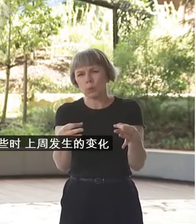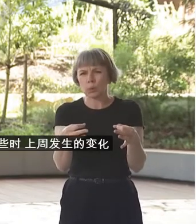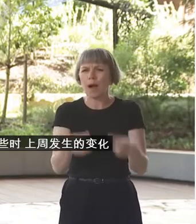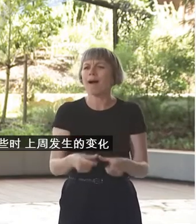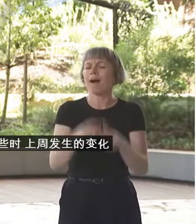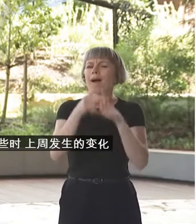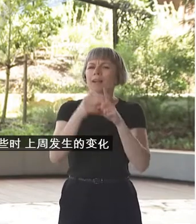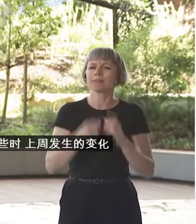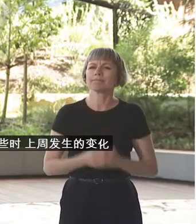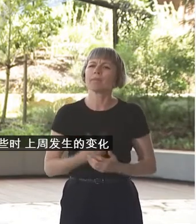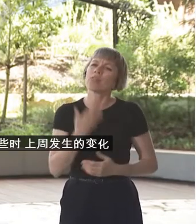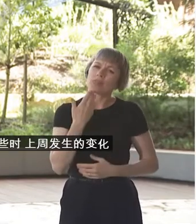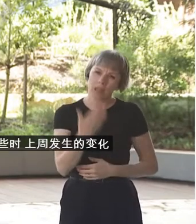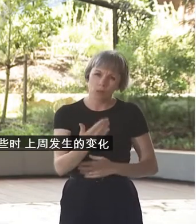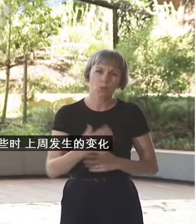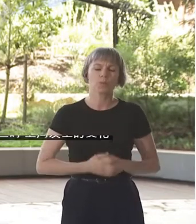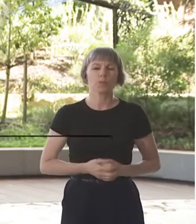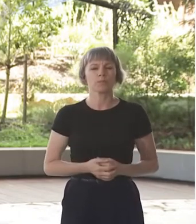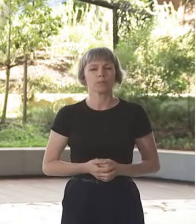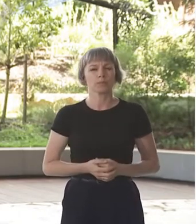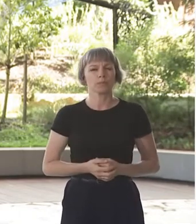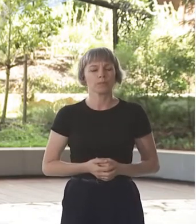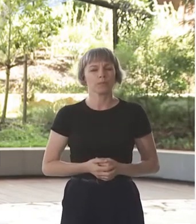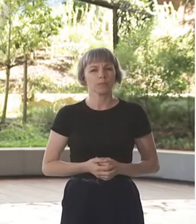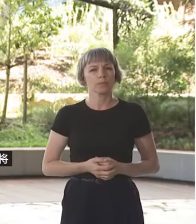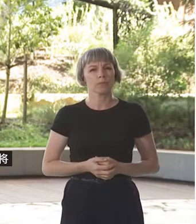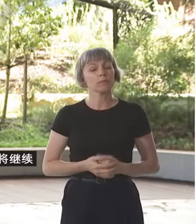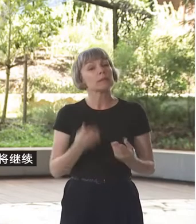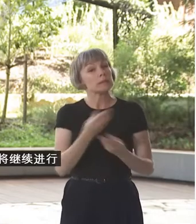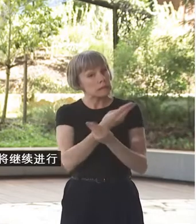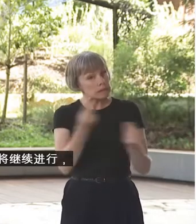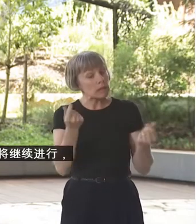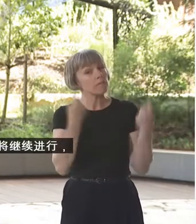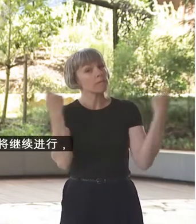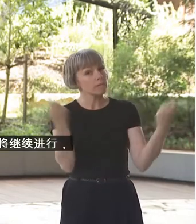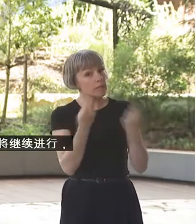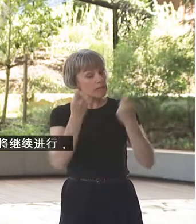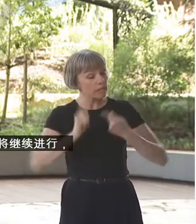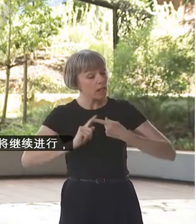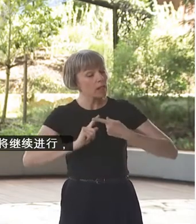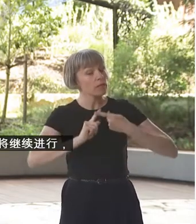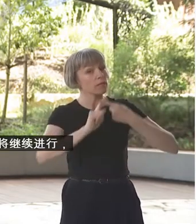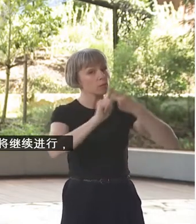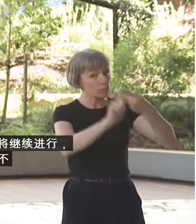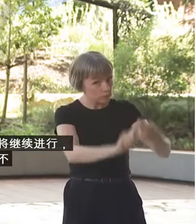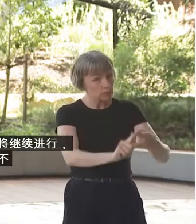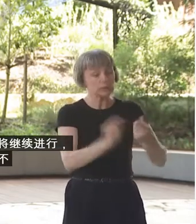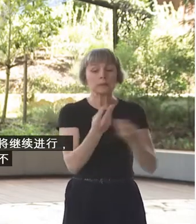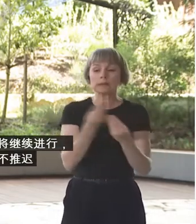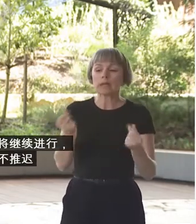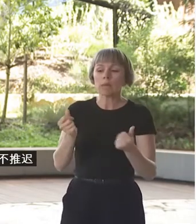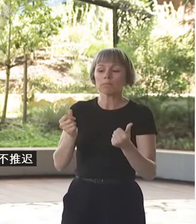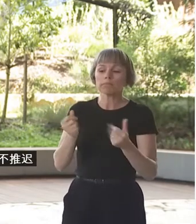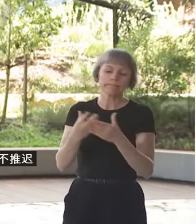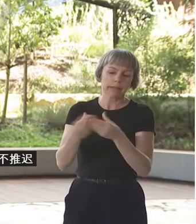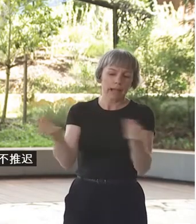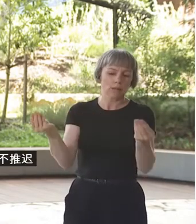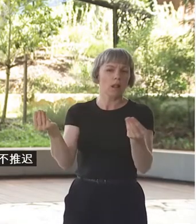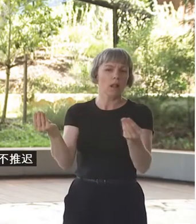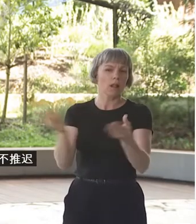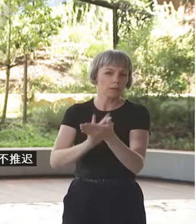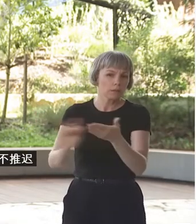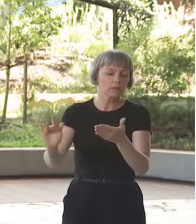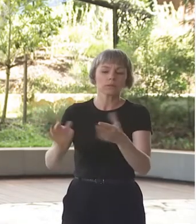of events will have continued over this period of time. A number have had to be postponed. Over the